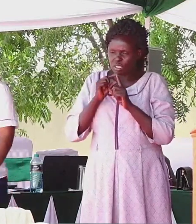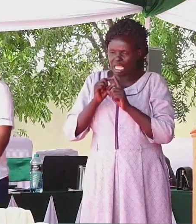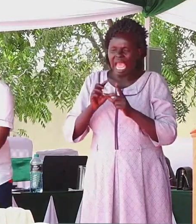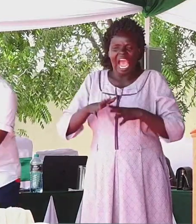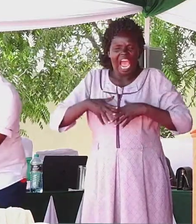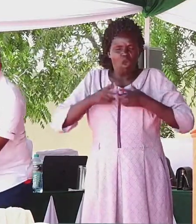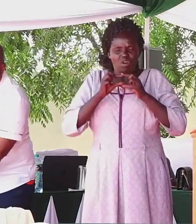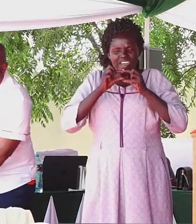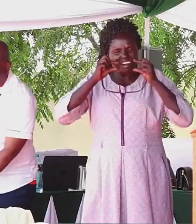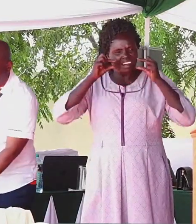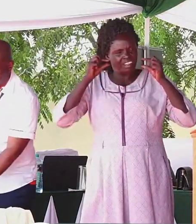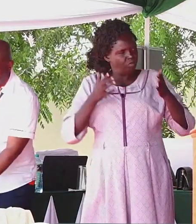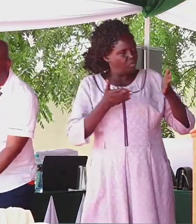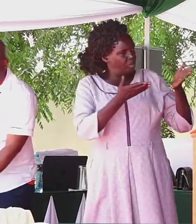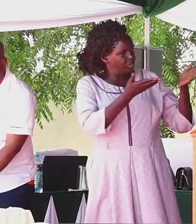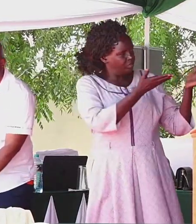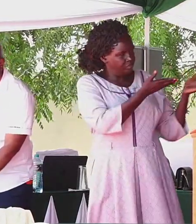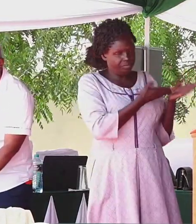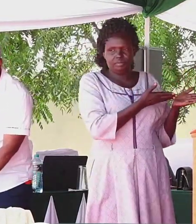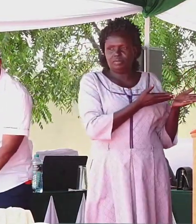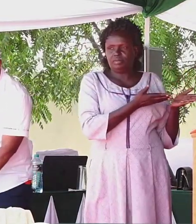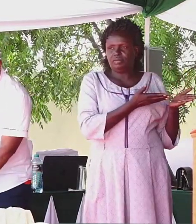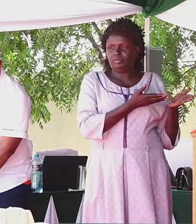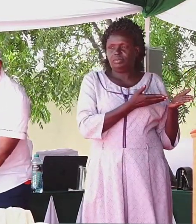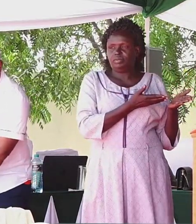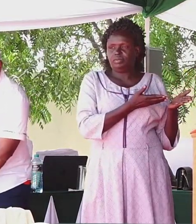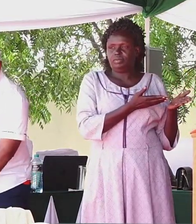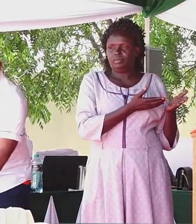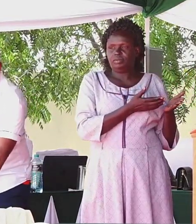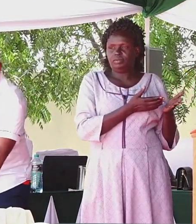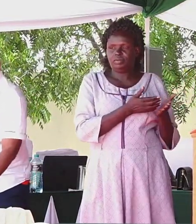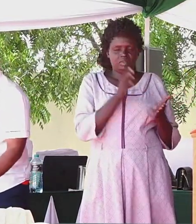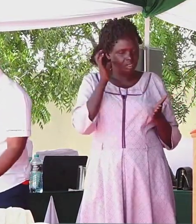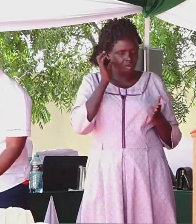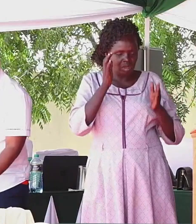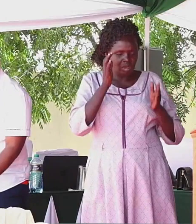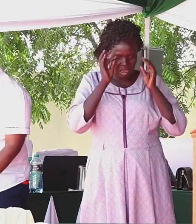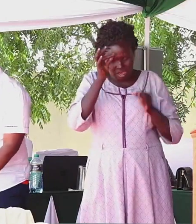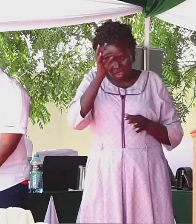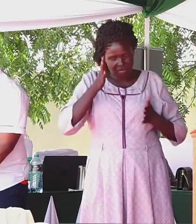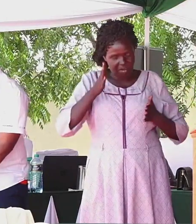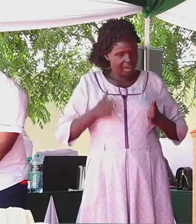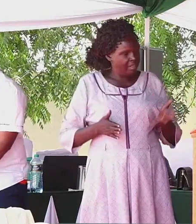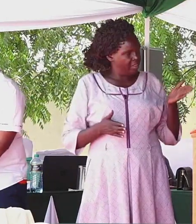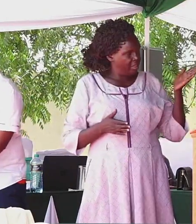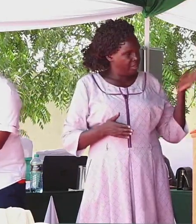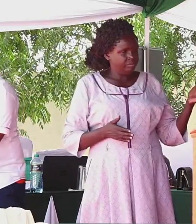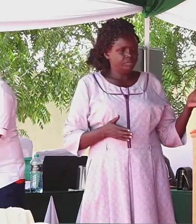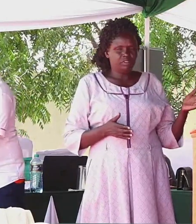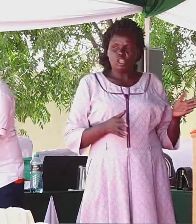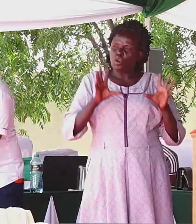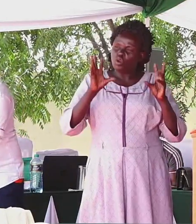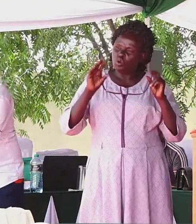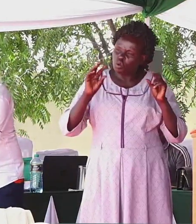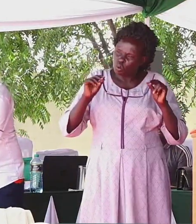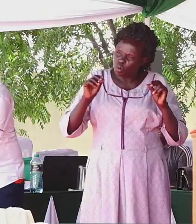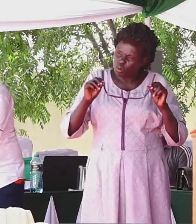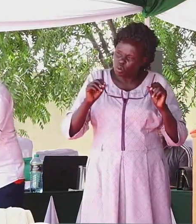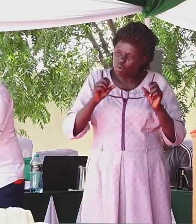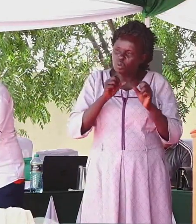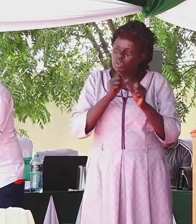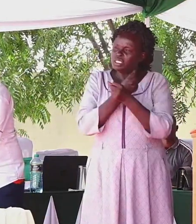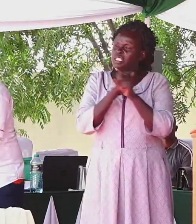are. And I remember when I listened to the governor, he assured us there are no security issues. Come to